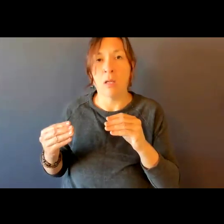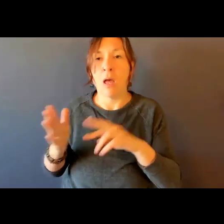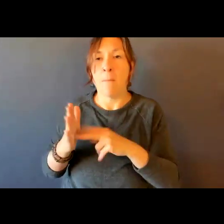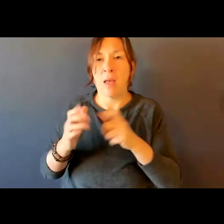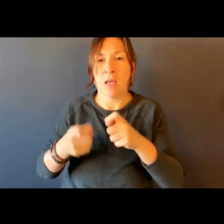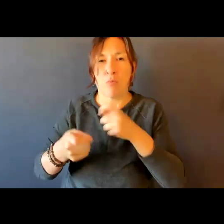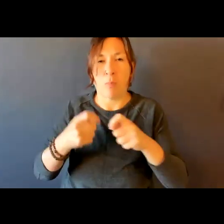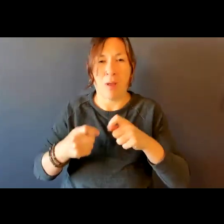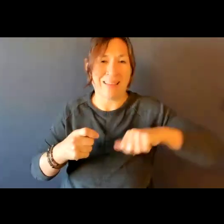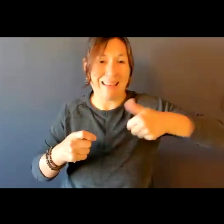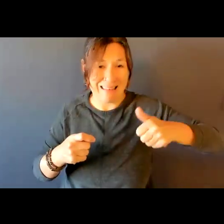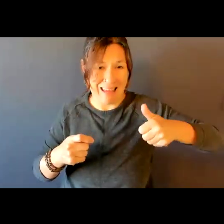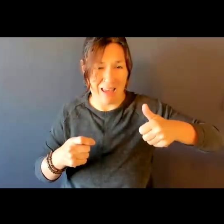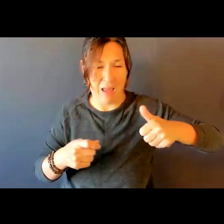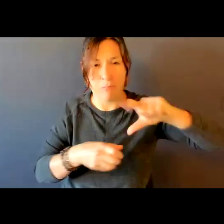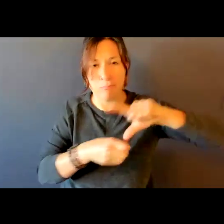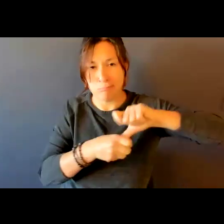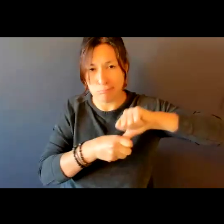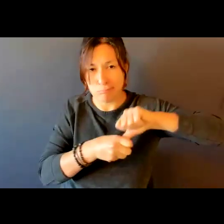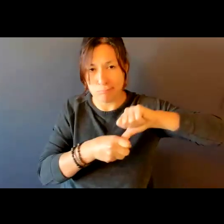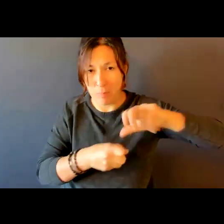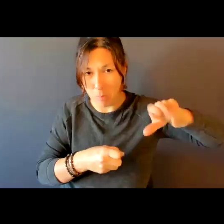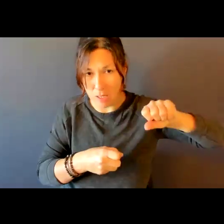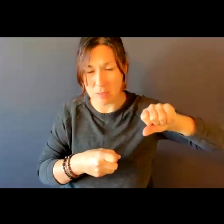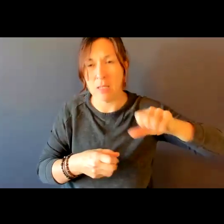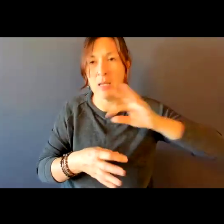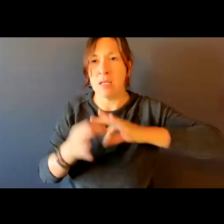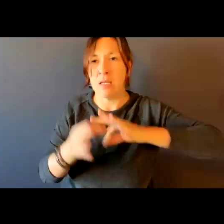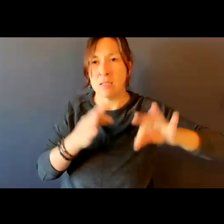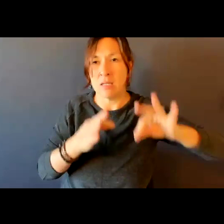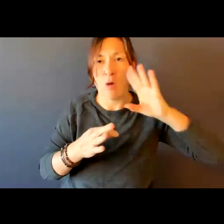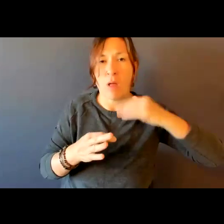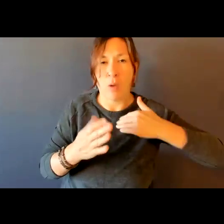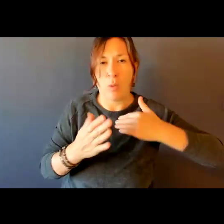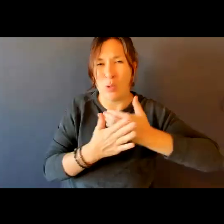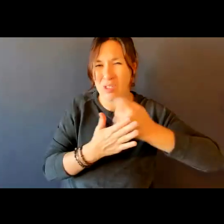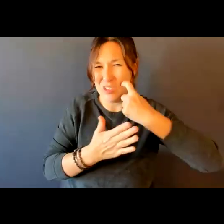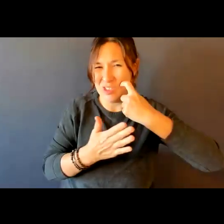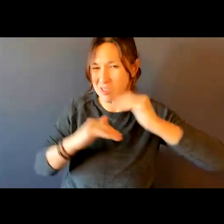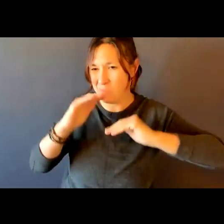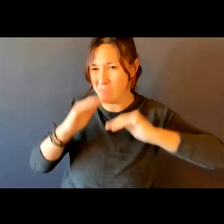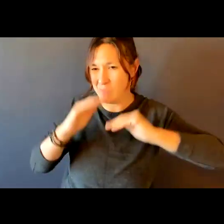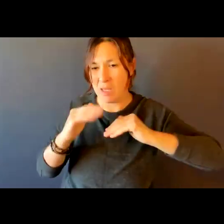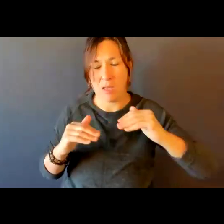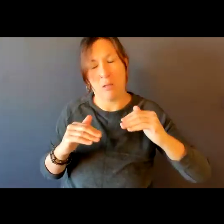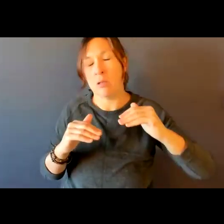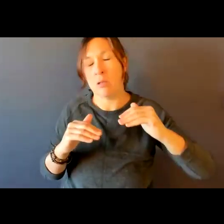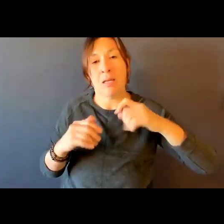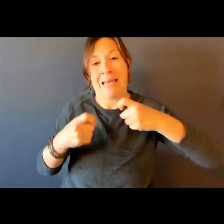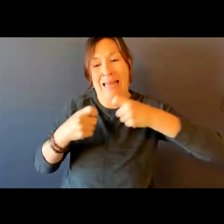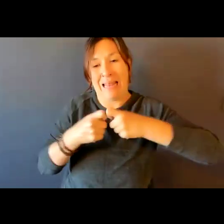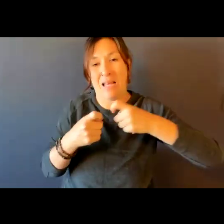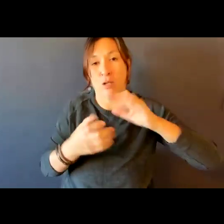10 diesel school buses with newly built zero emissions electric school buses and install